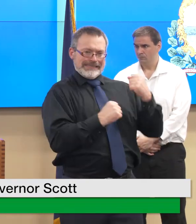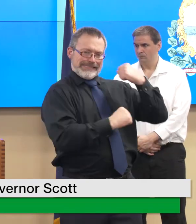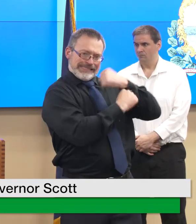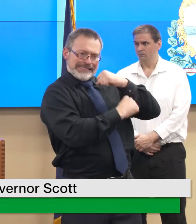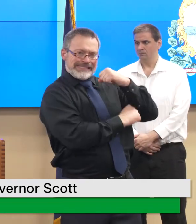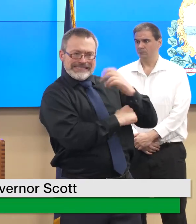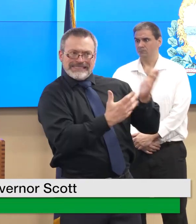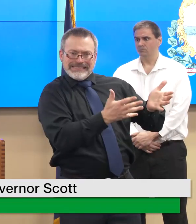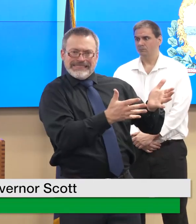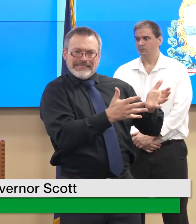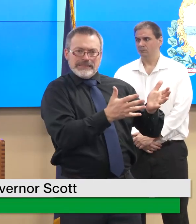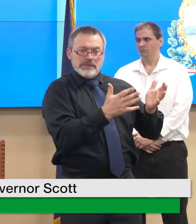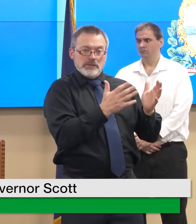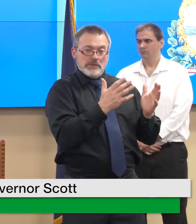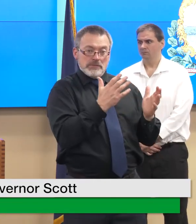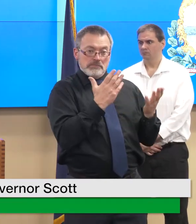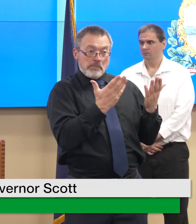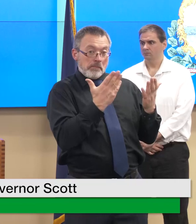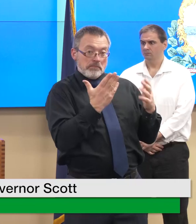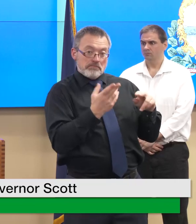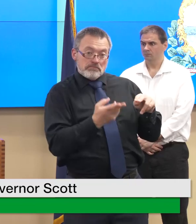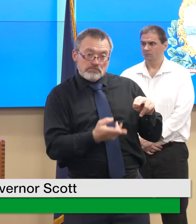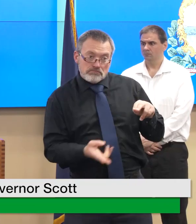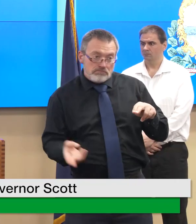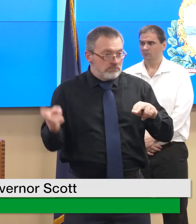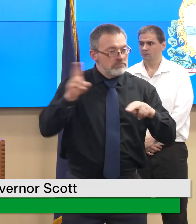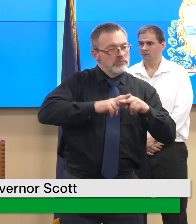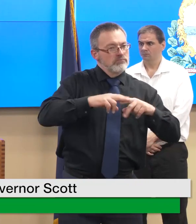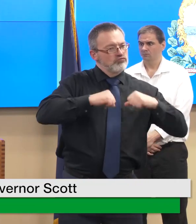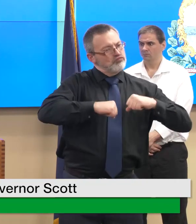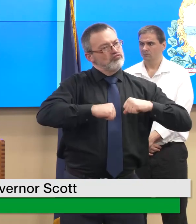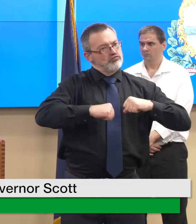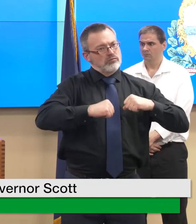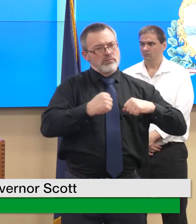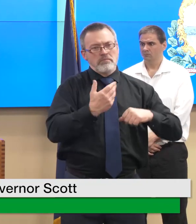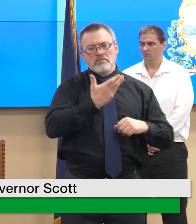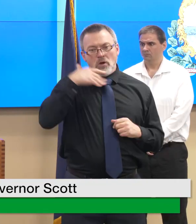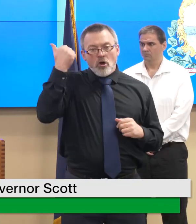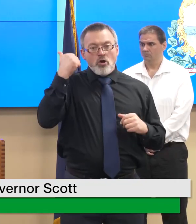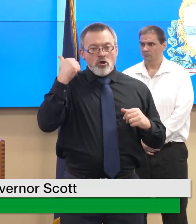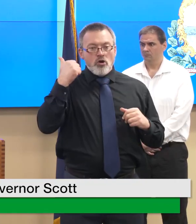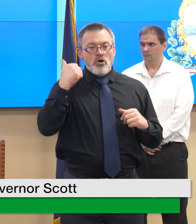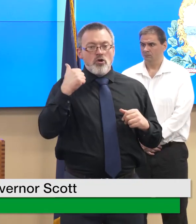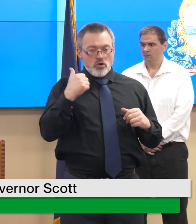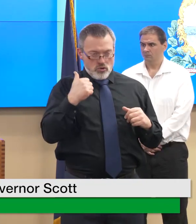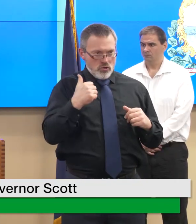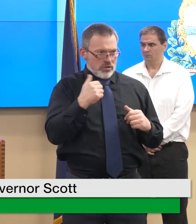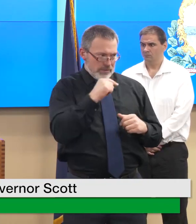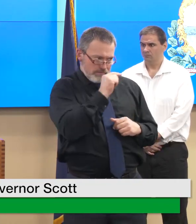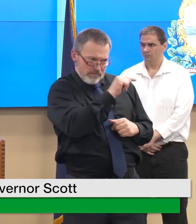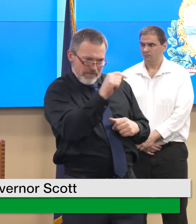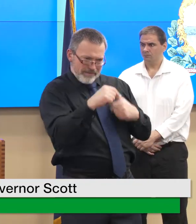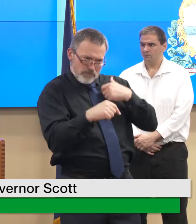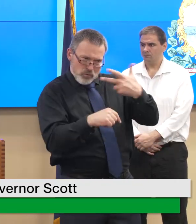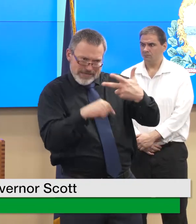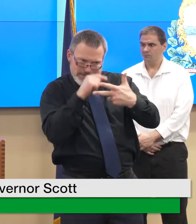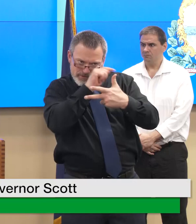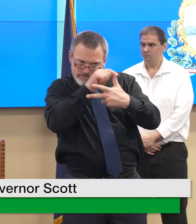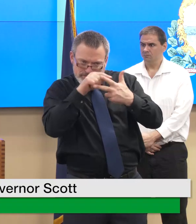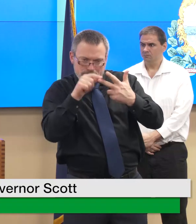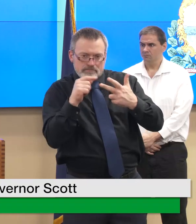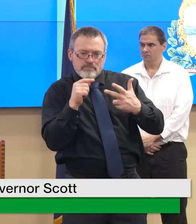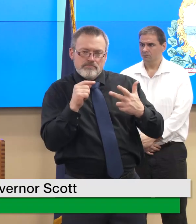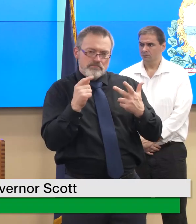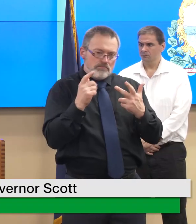options to increase flood protection using those existing facilities? So both, can we